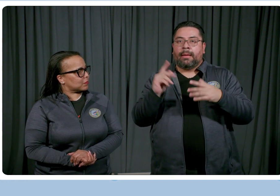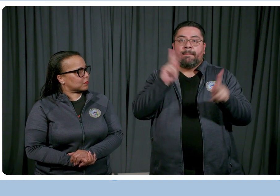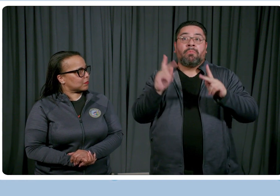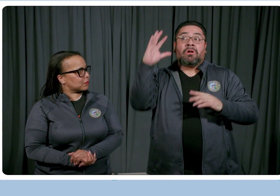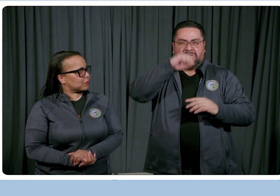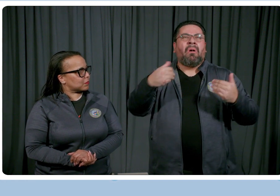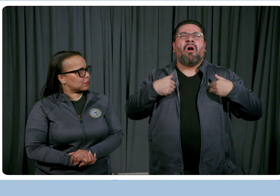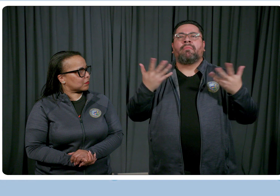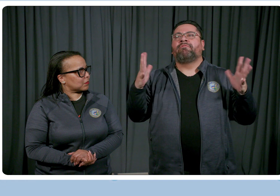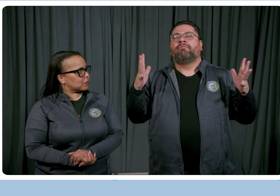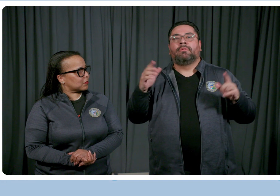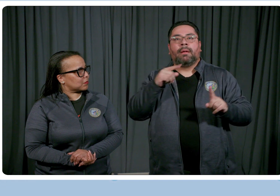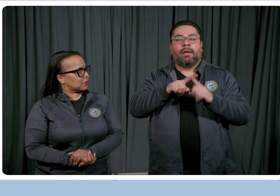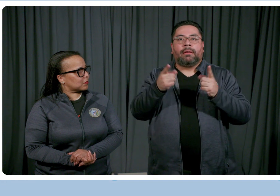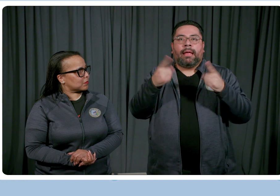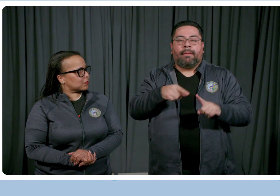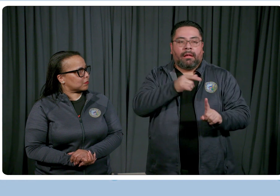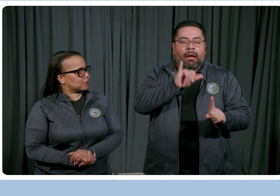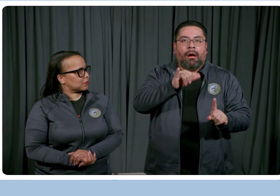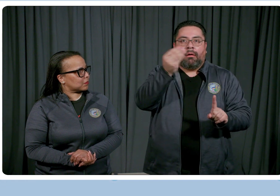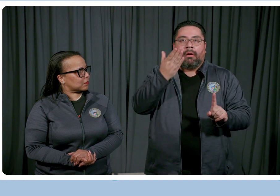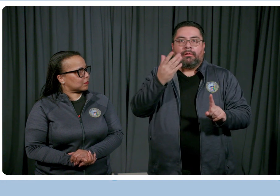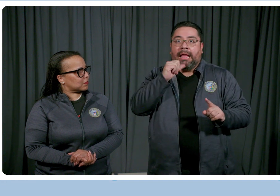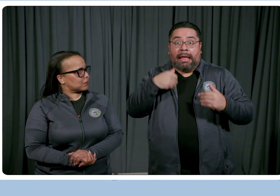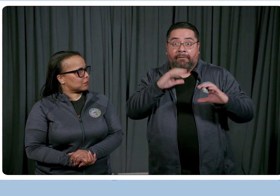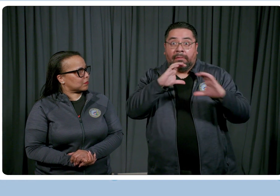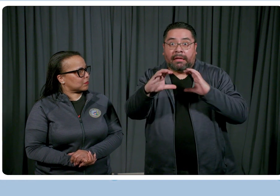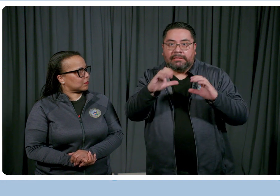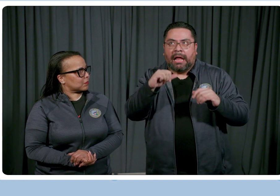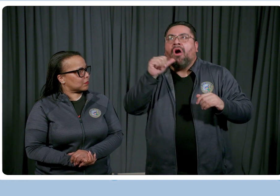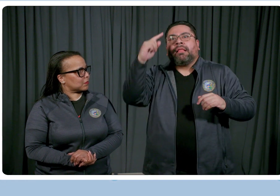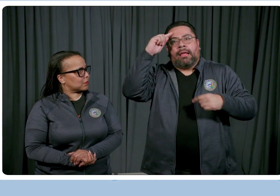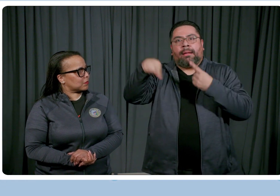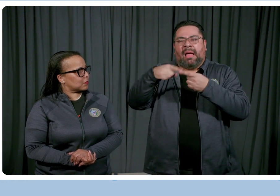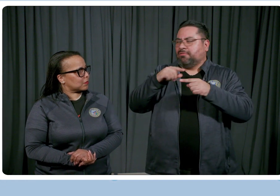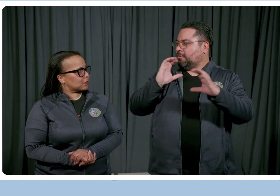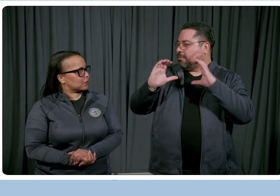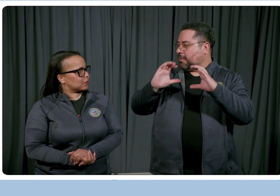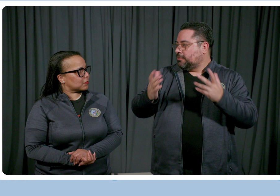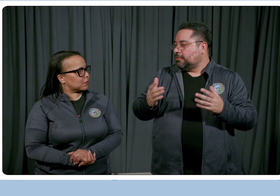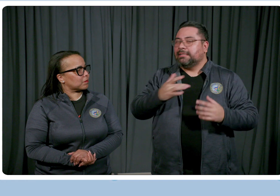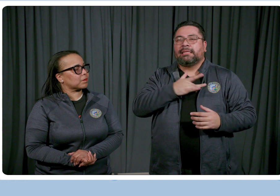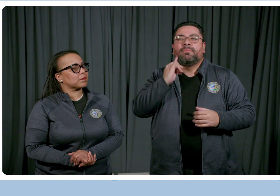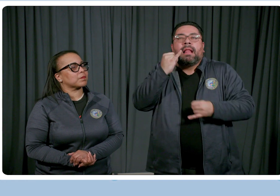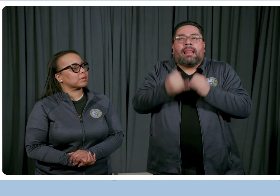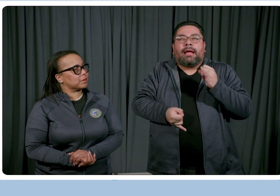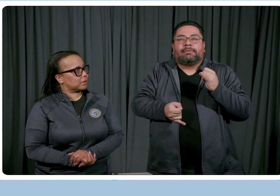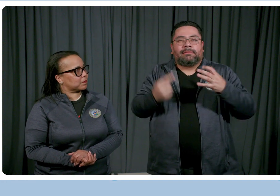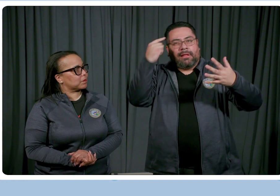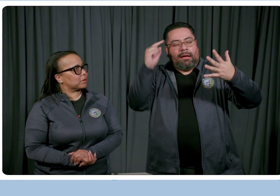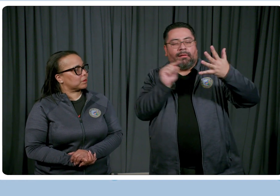and then isn't until they experience that there is not, they're like, oh, well, we didn't think about this. So usually it is like an afterthought.